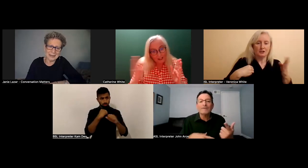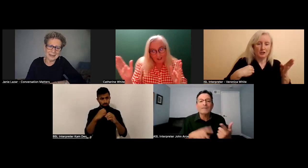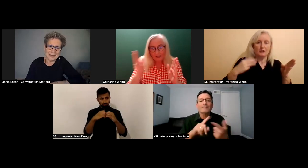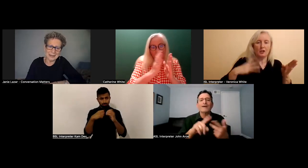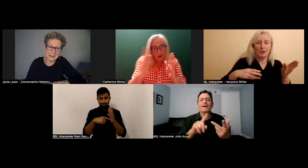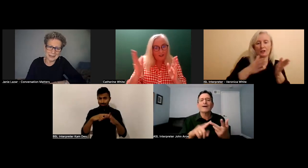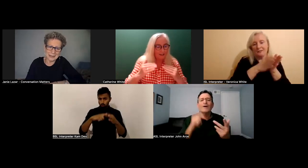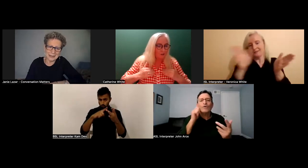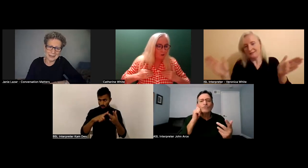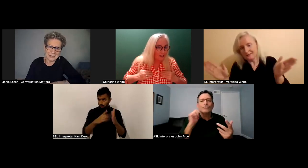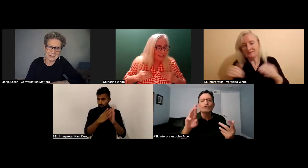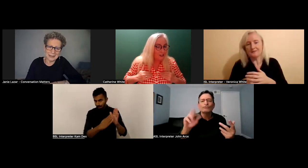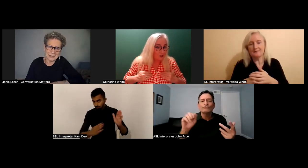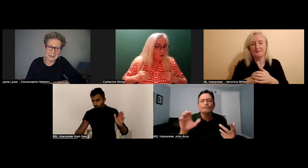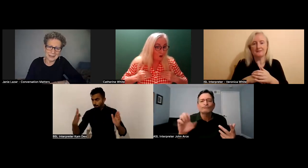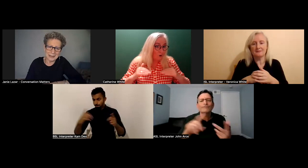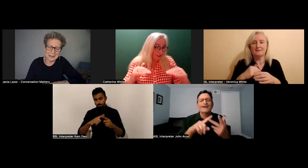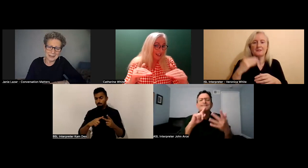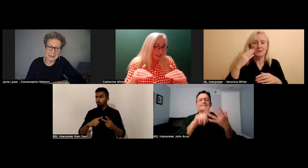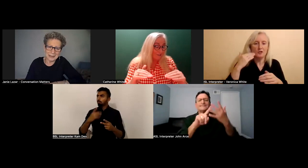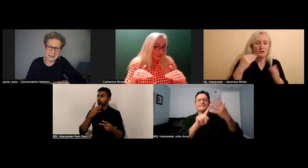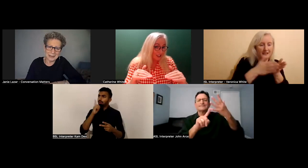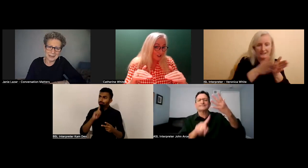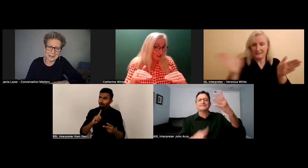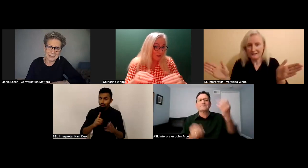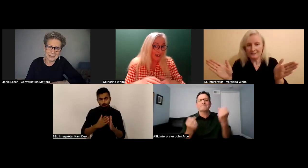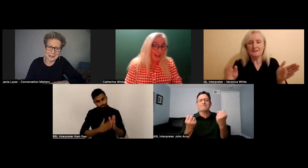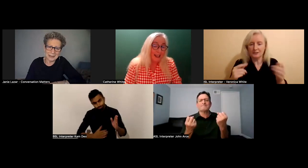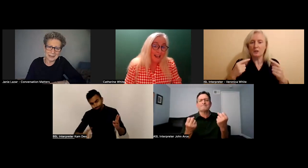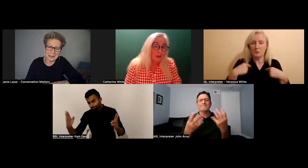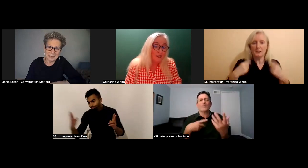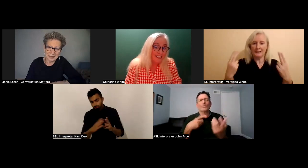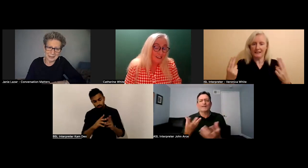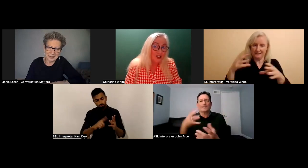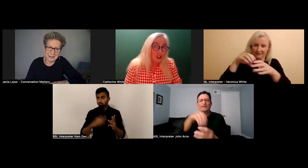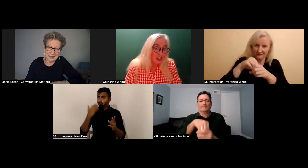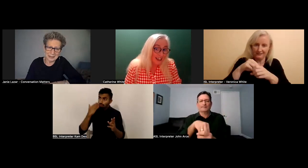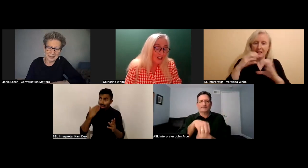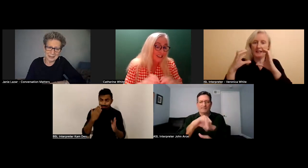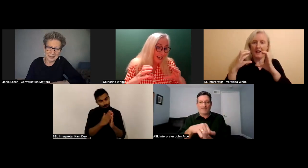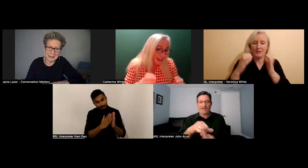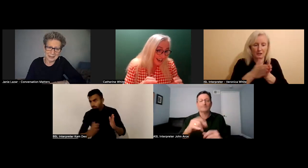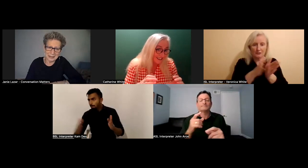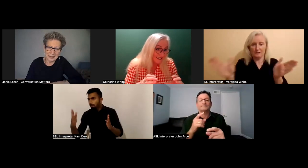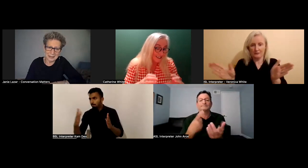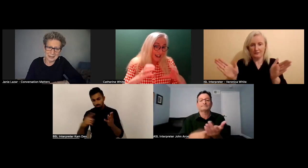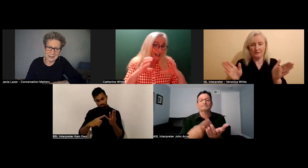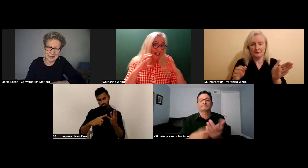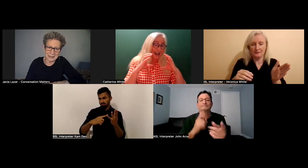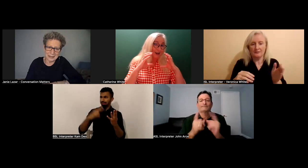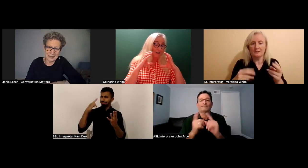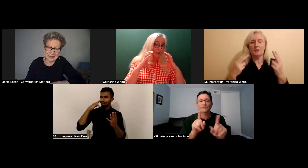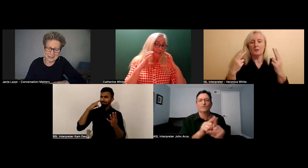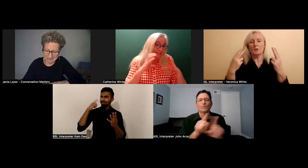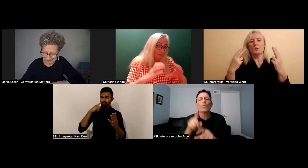you know, there's all of that. We need to own that conversation as well. And we need to change the lens